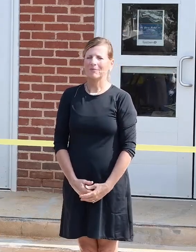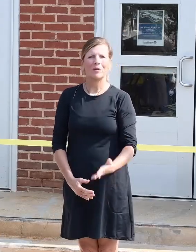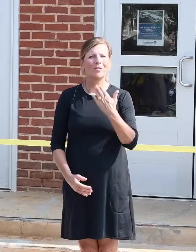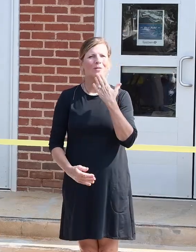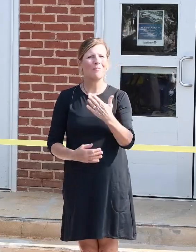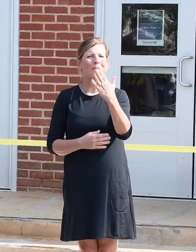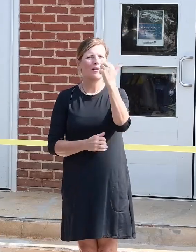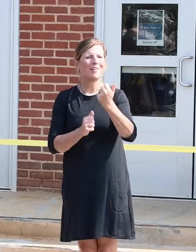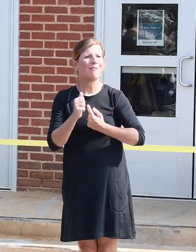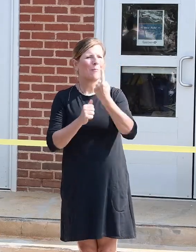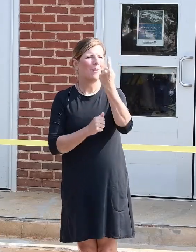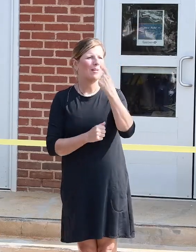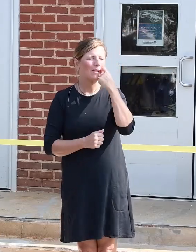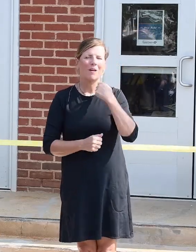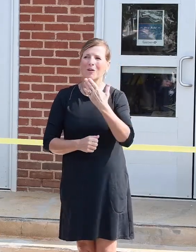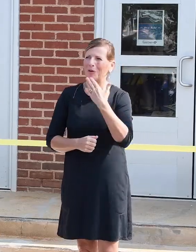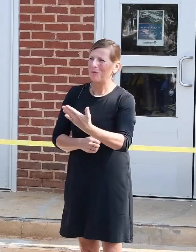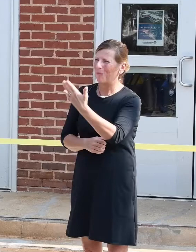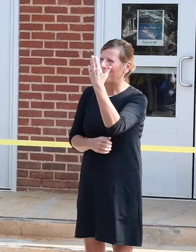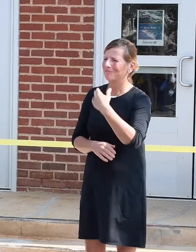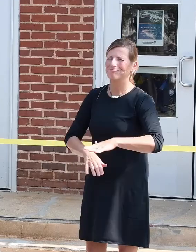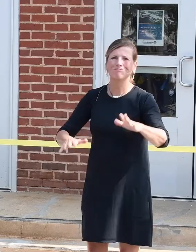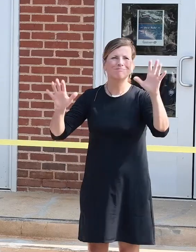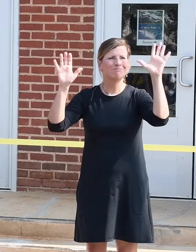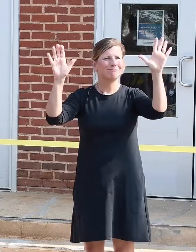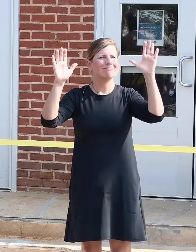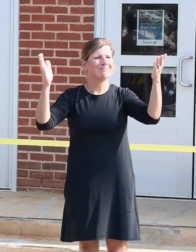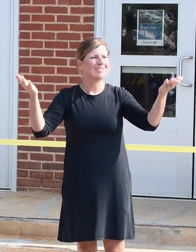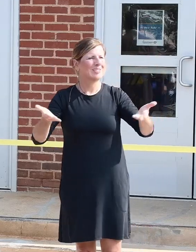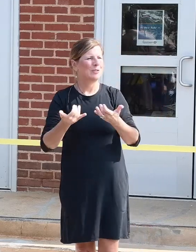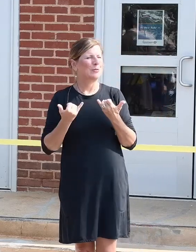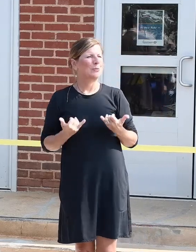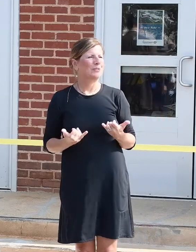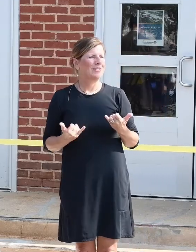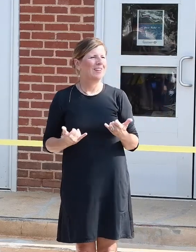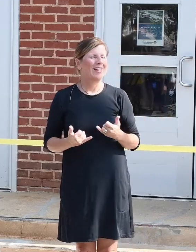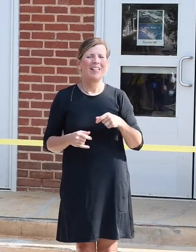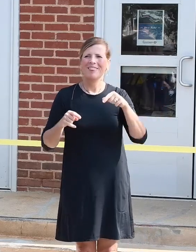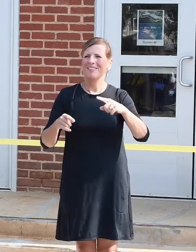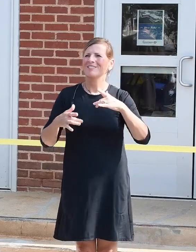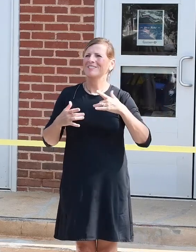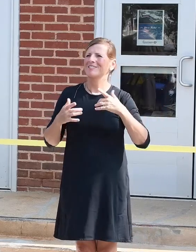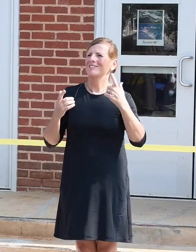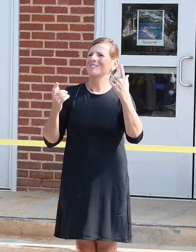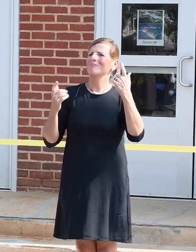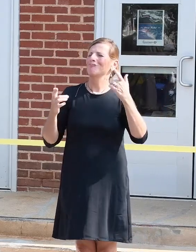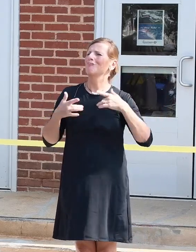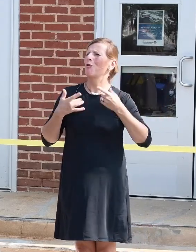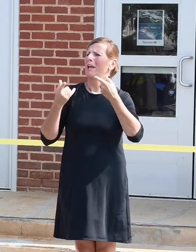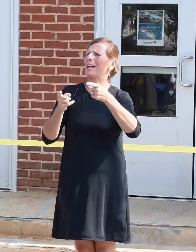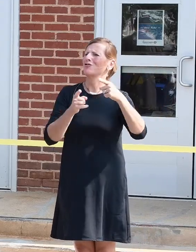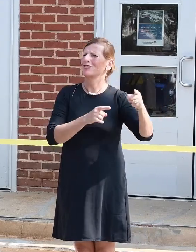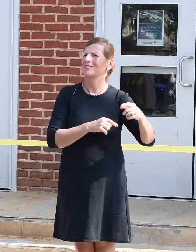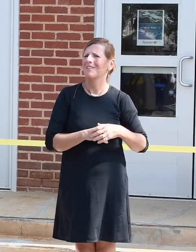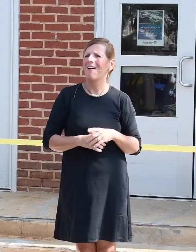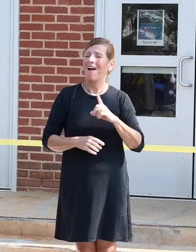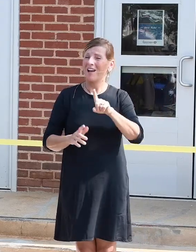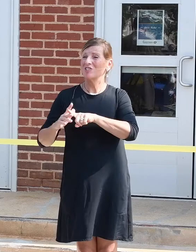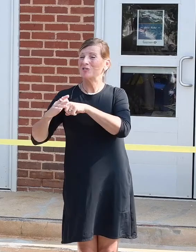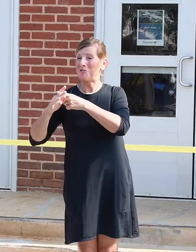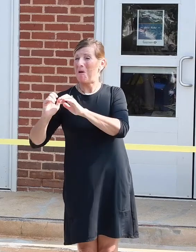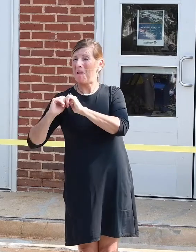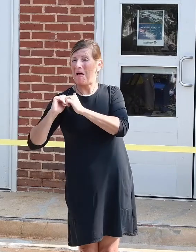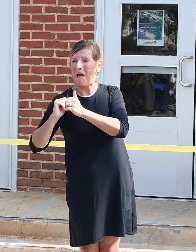Good morning, everybody. It's great to be with you today on this occasion, and I'm actually going to begin